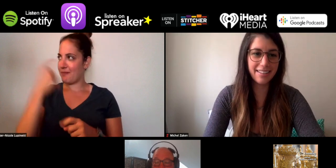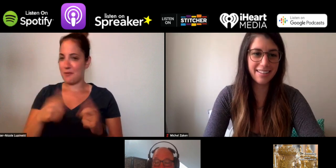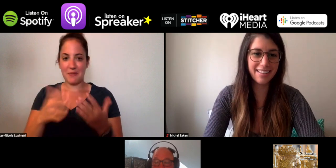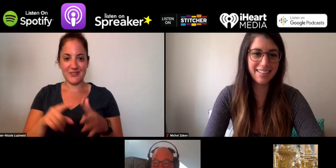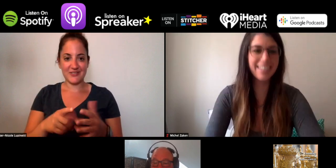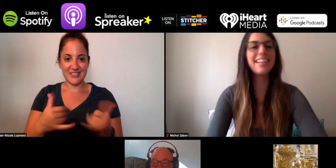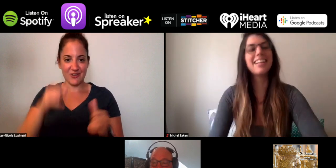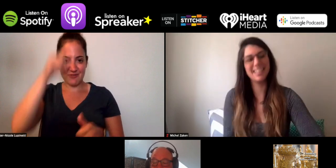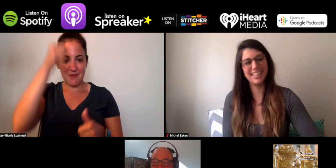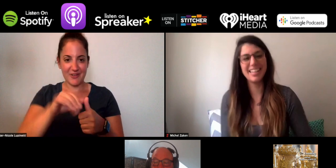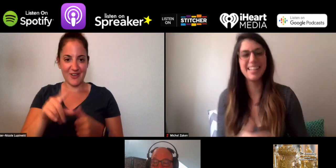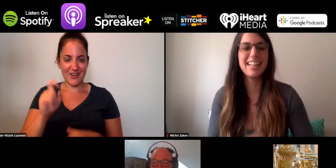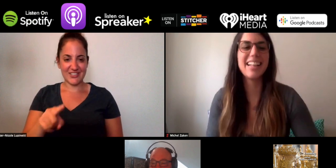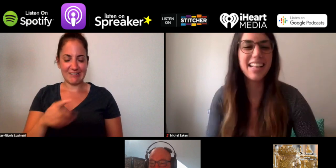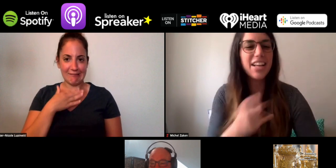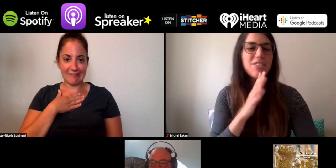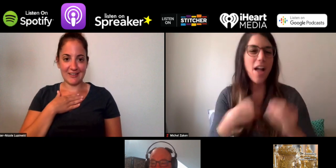remember.